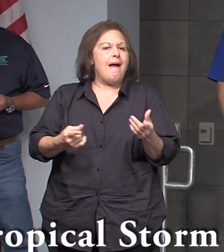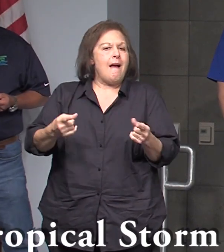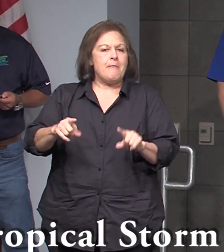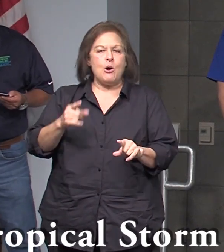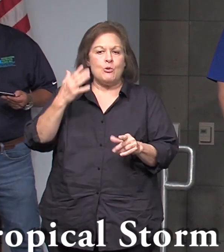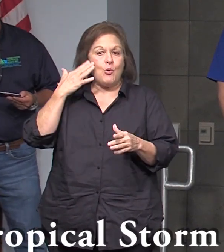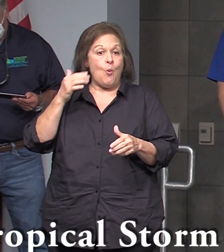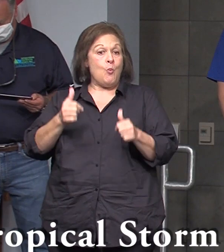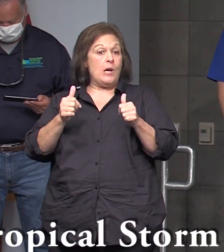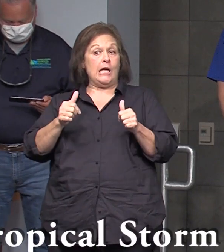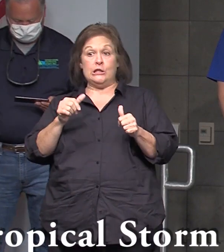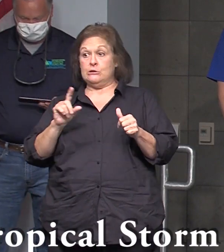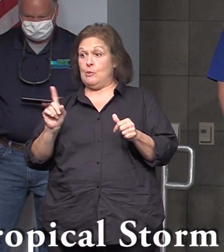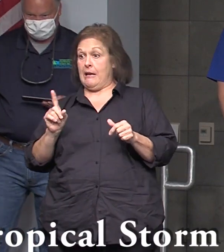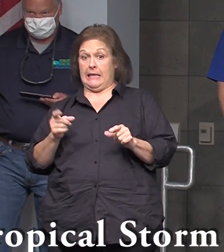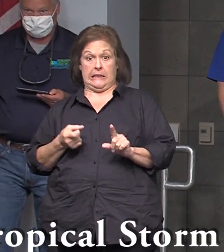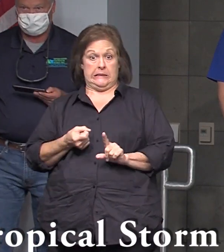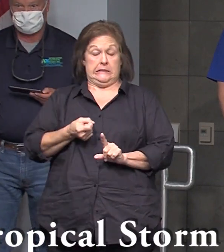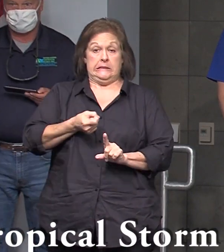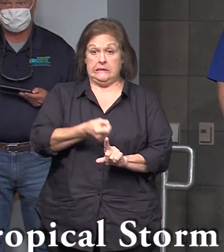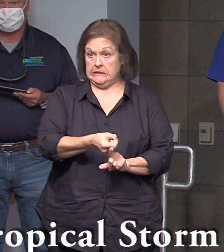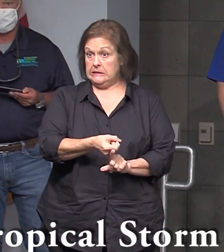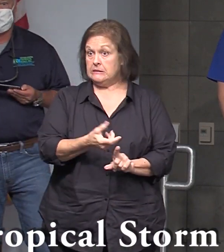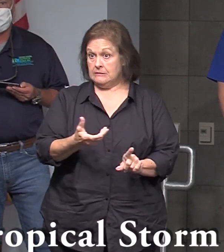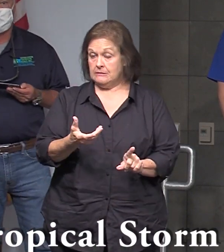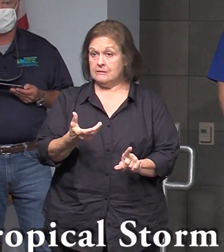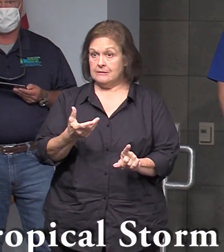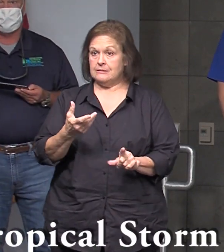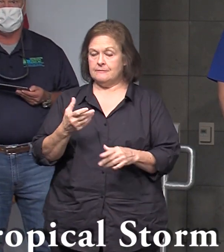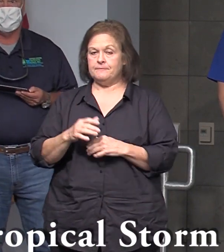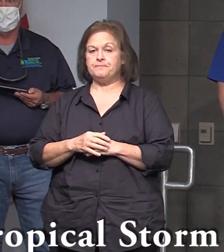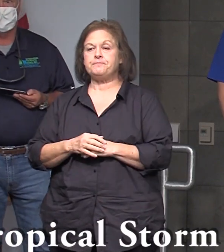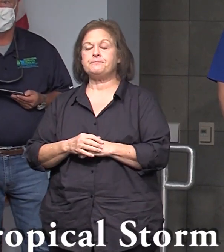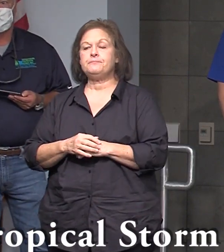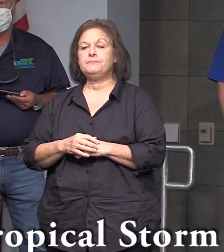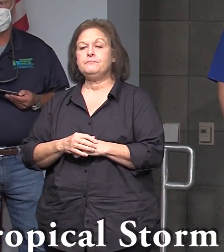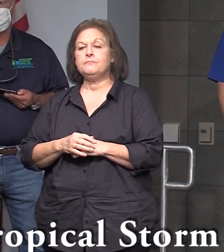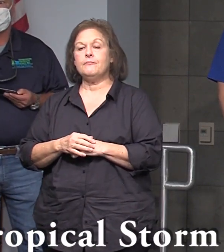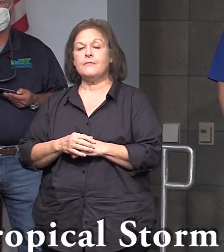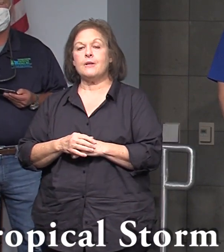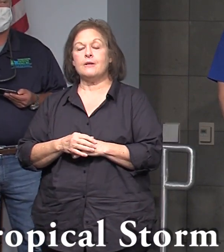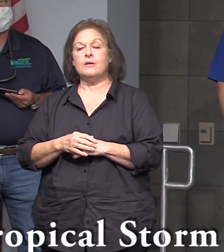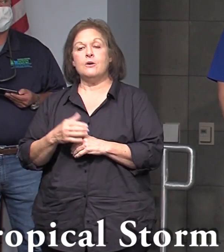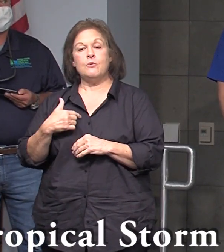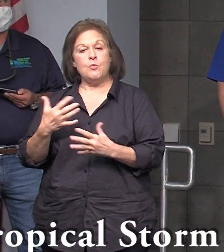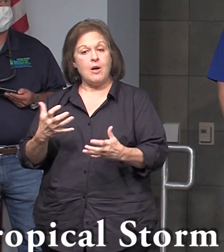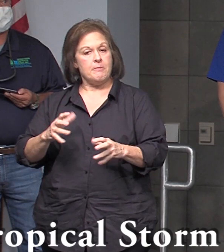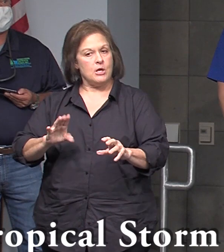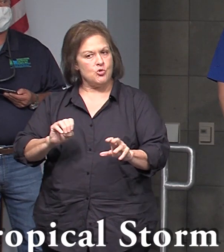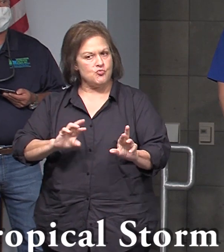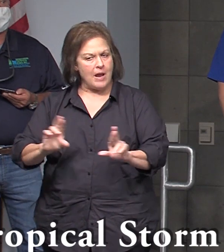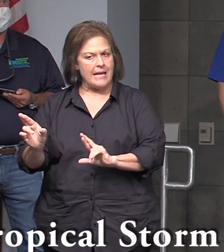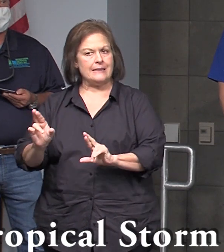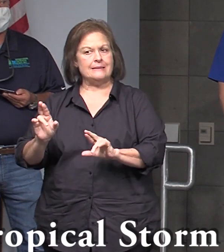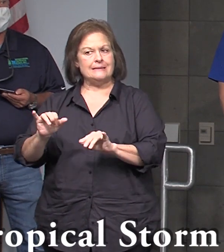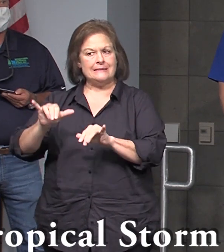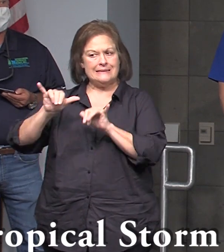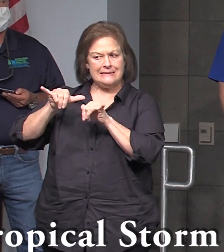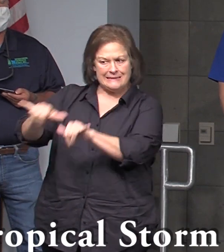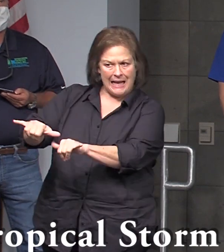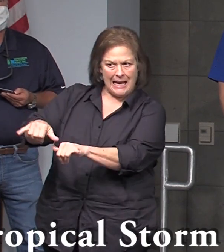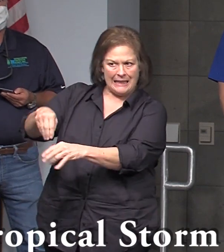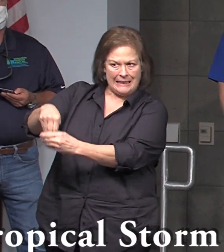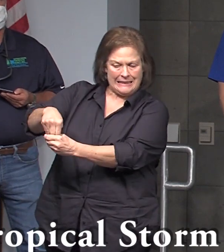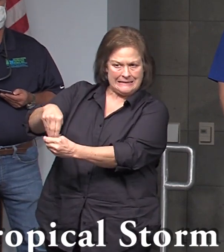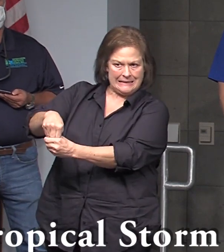what parish part of the parish might have to go through that. So we want to get ready and stay inside through this